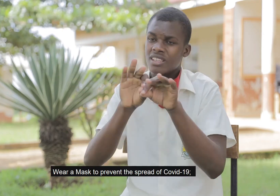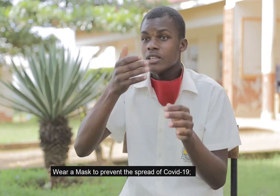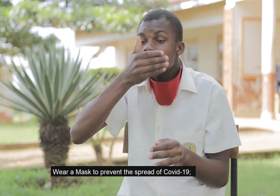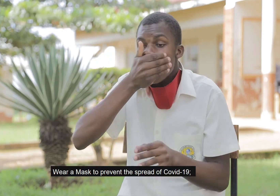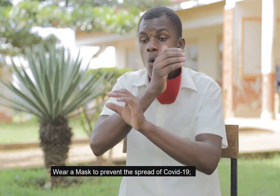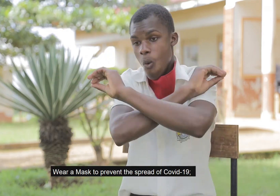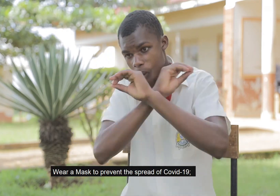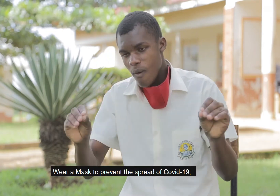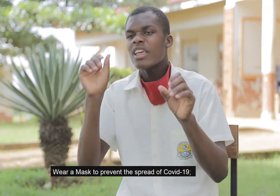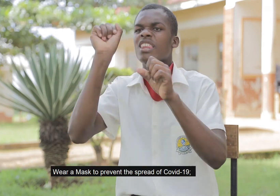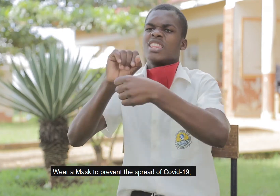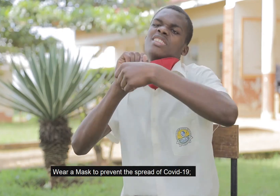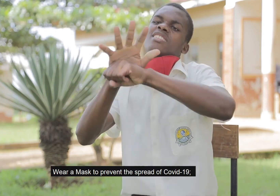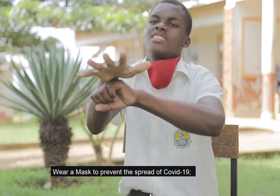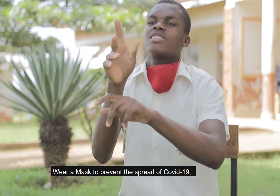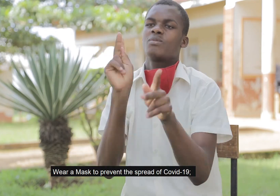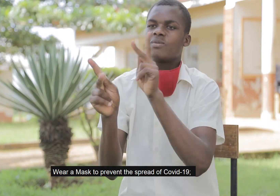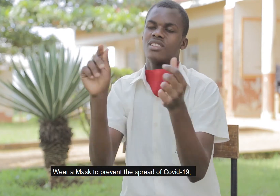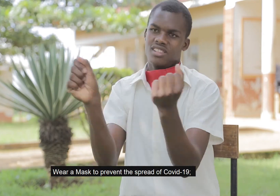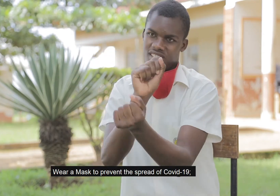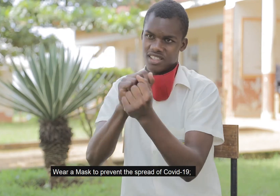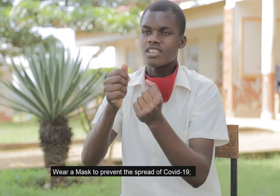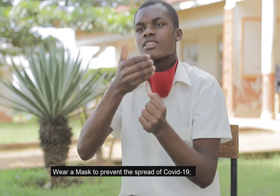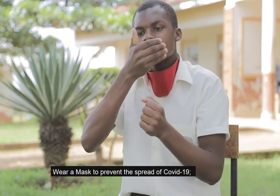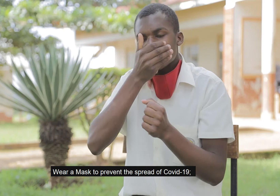Wear a mask to prevent the spread of COVID-19.